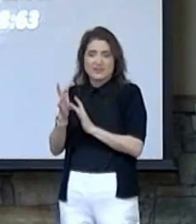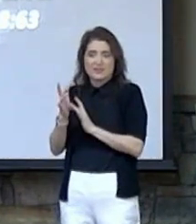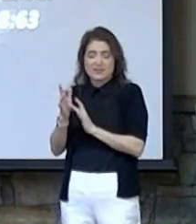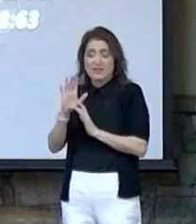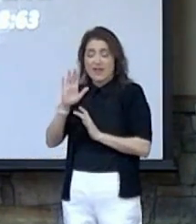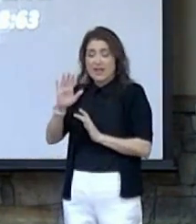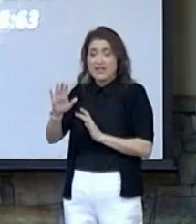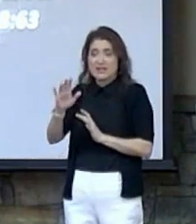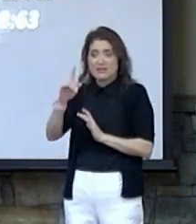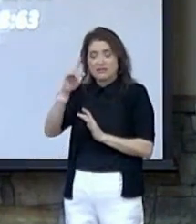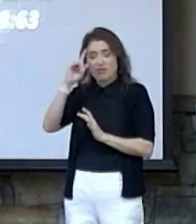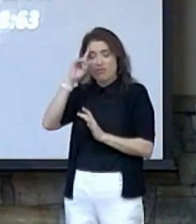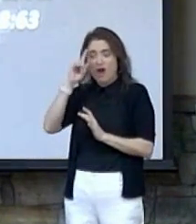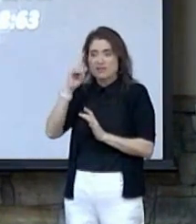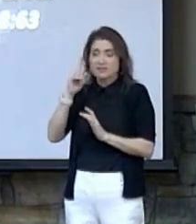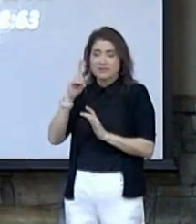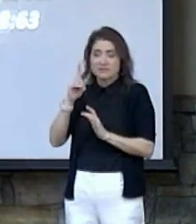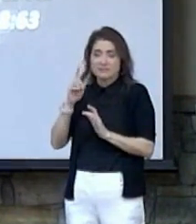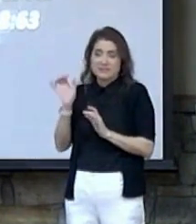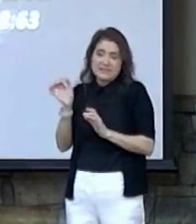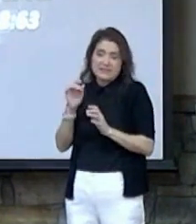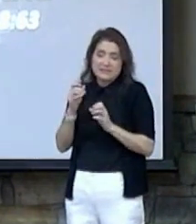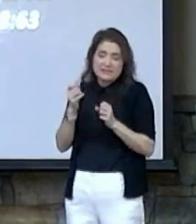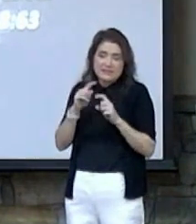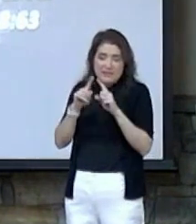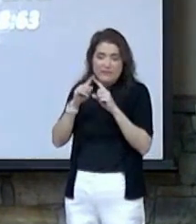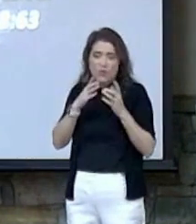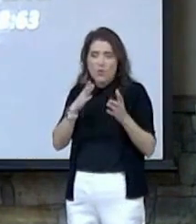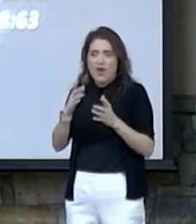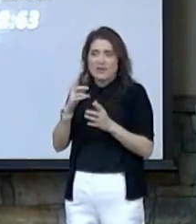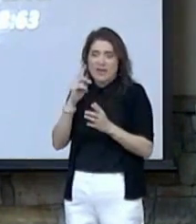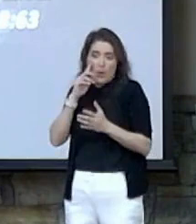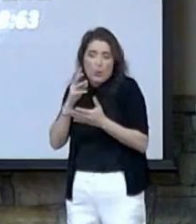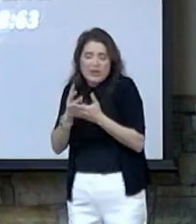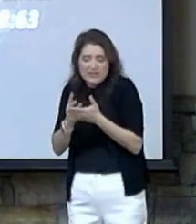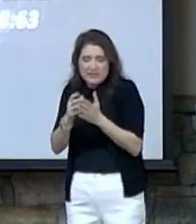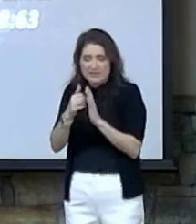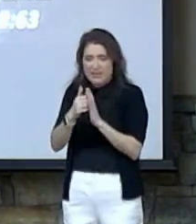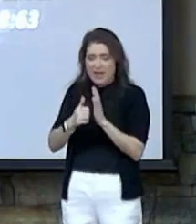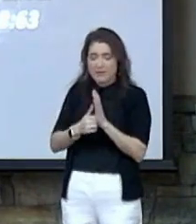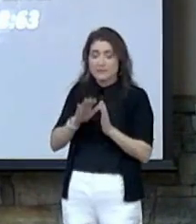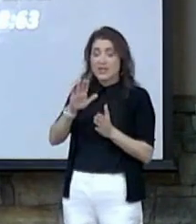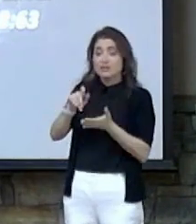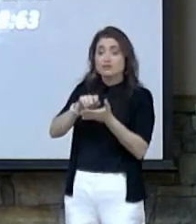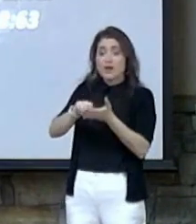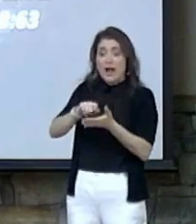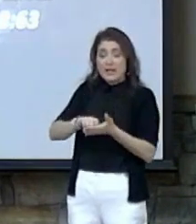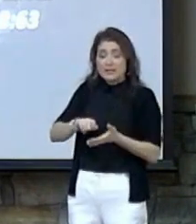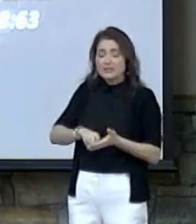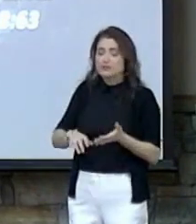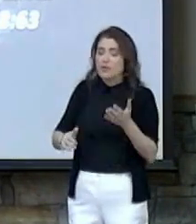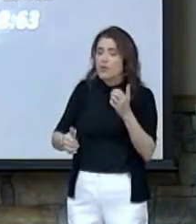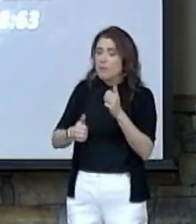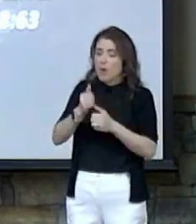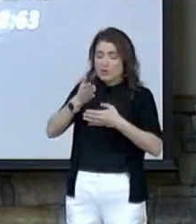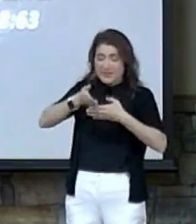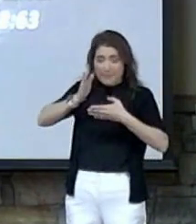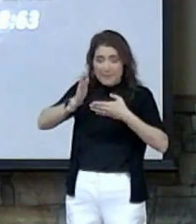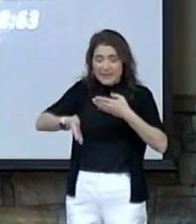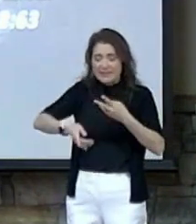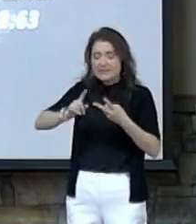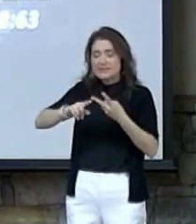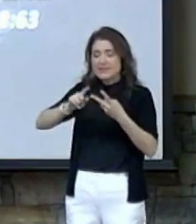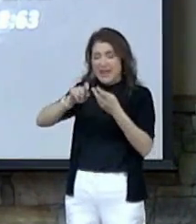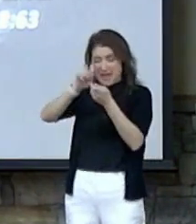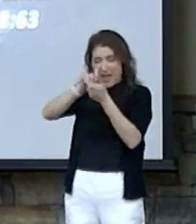deemed to be in many ways an eyewitness account. His writings are the most complete and accurate we